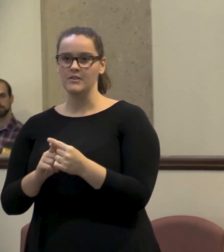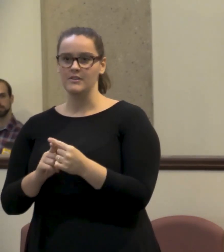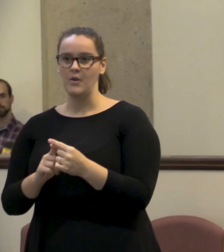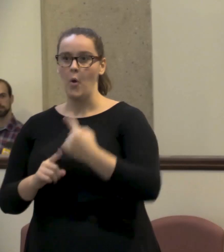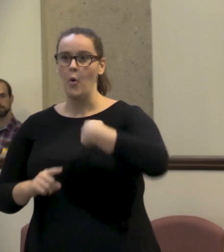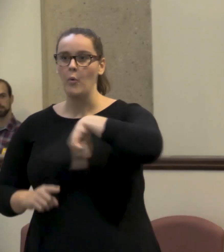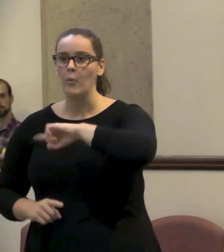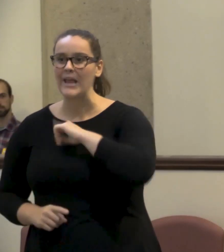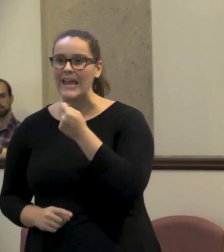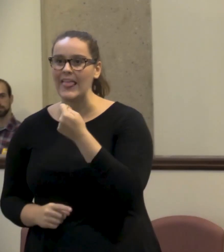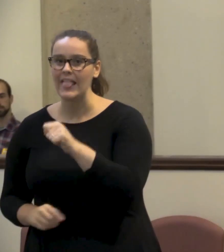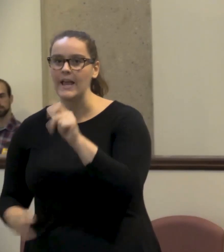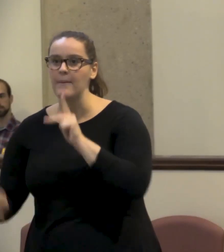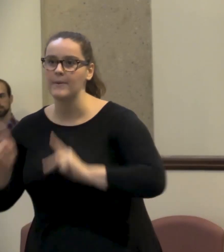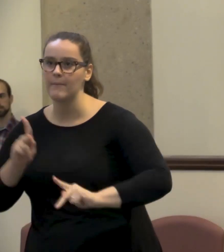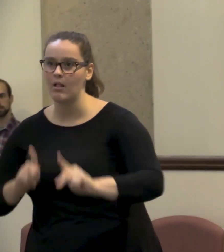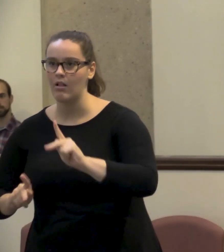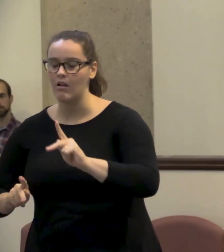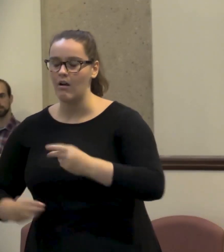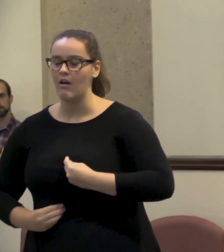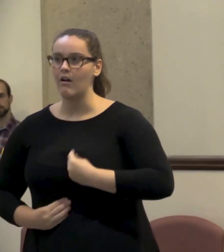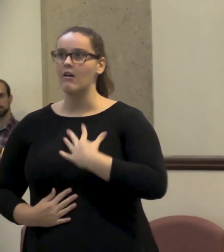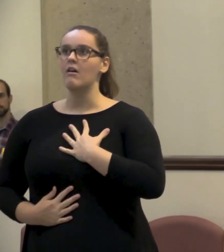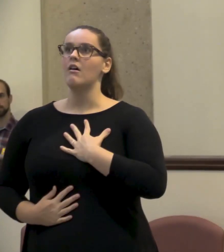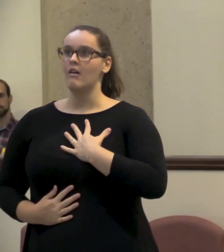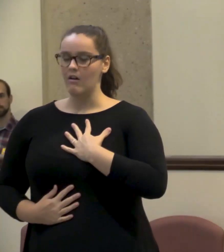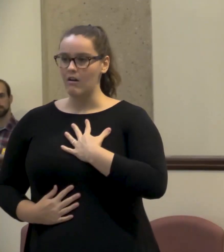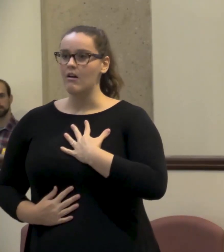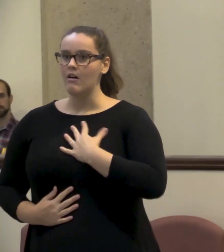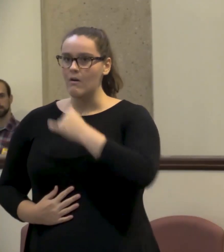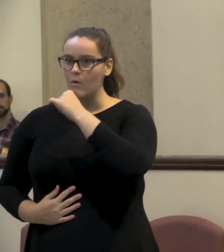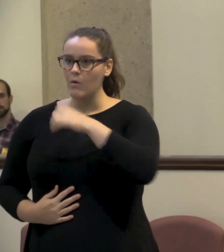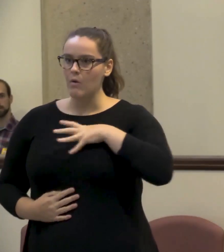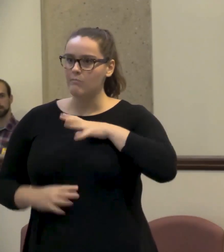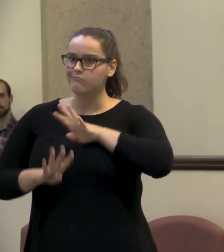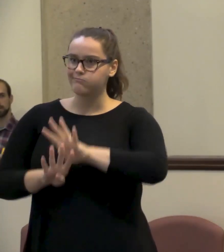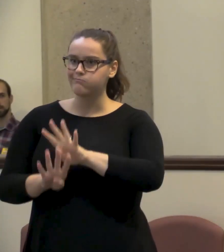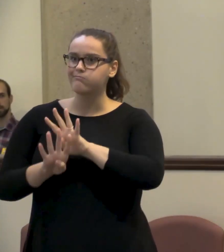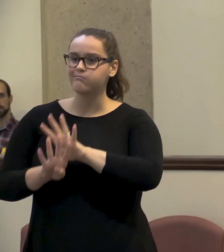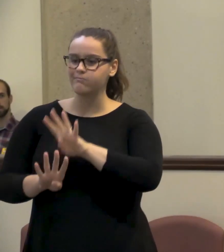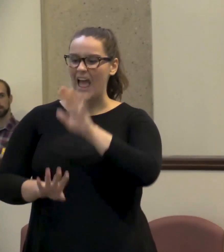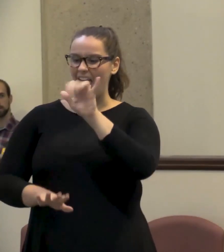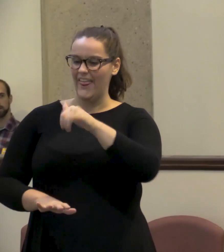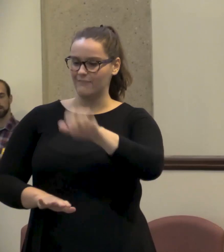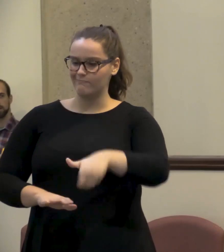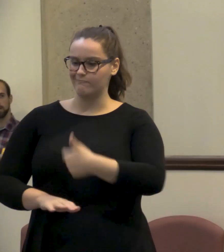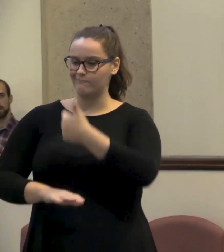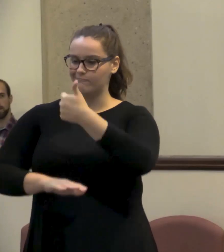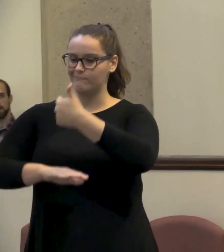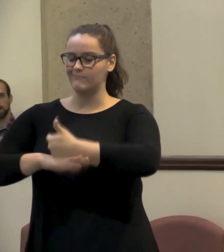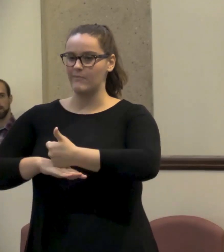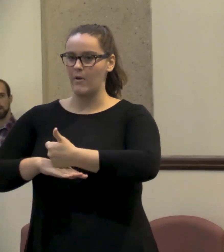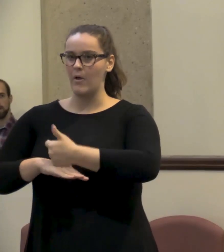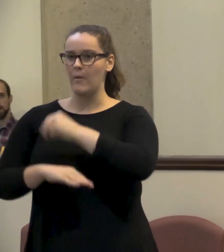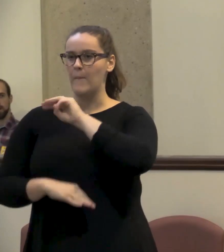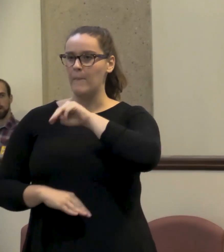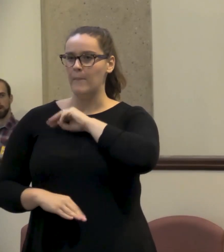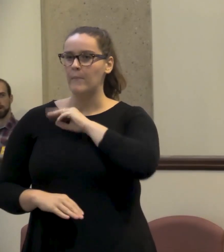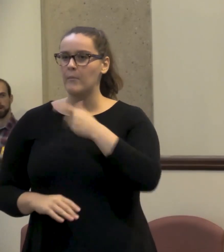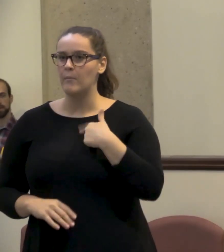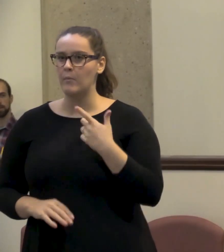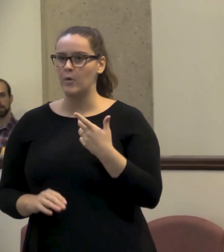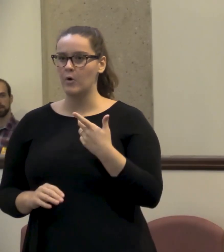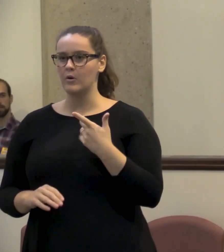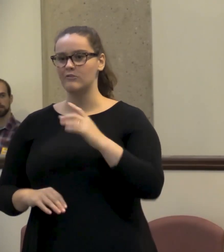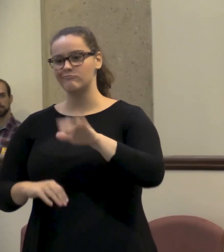"We the people." And the women's movement established the framework, the moral framework, for understanding